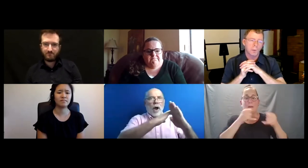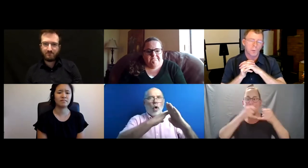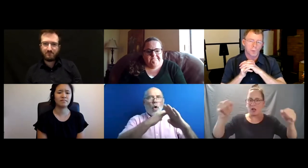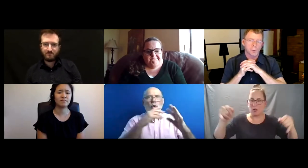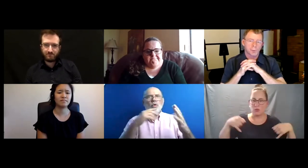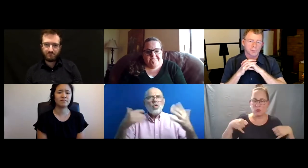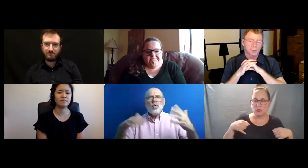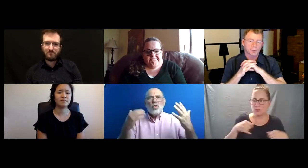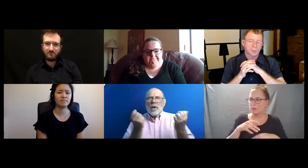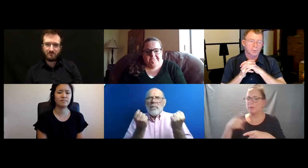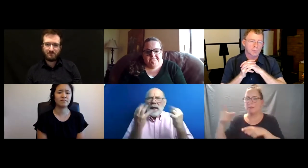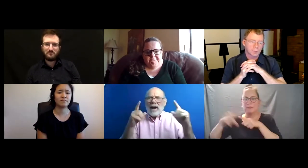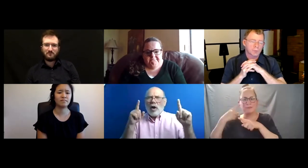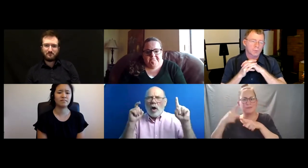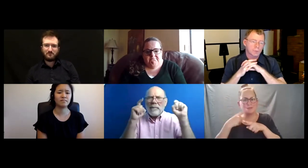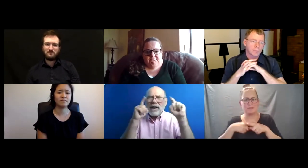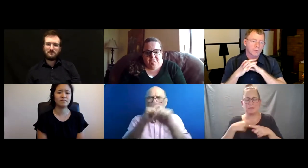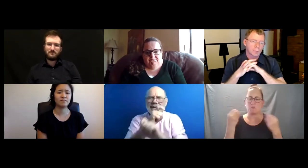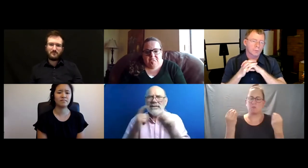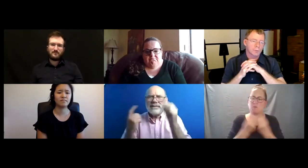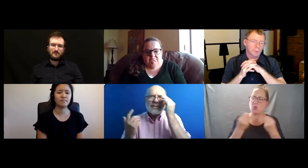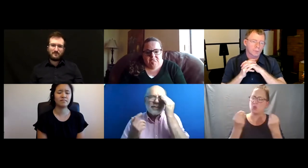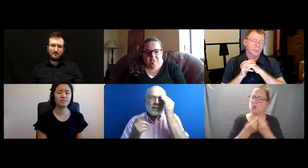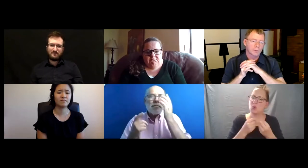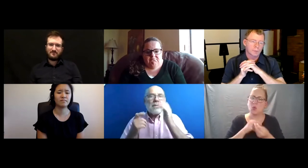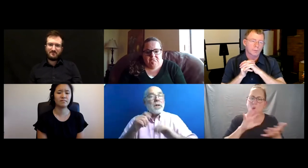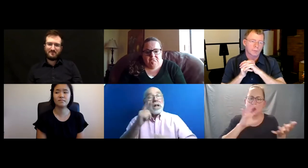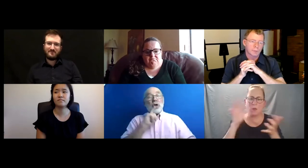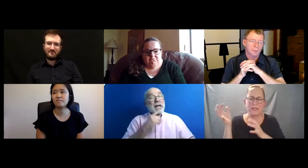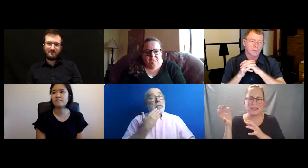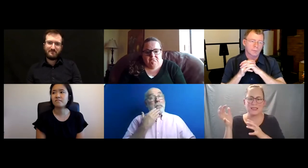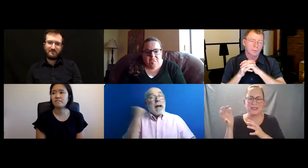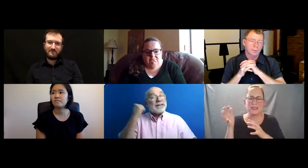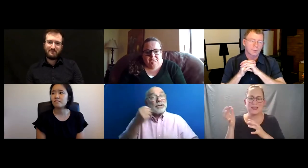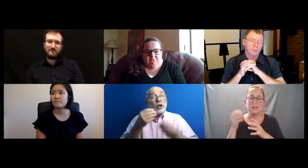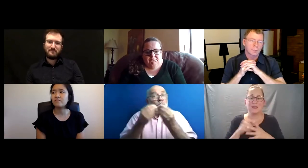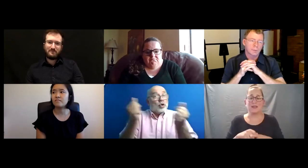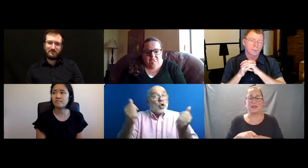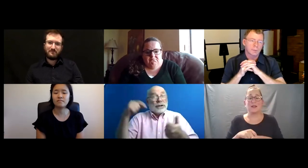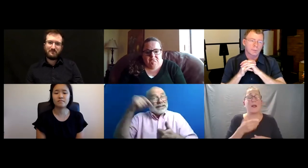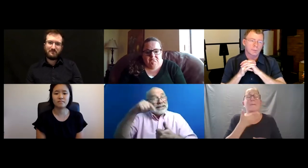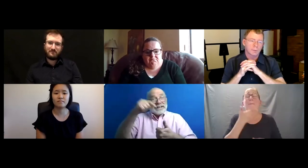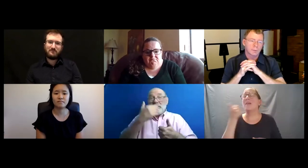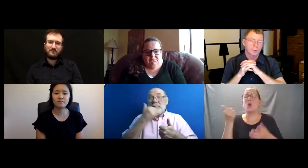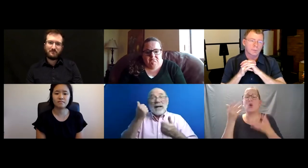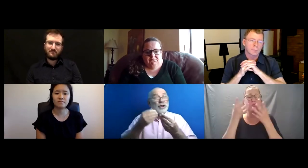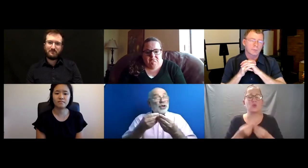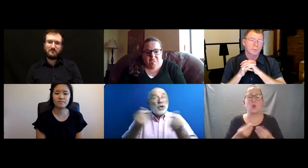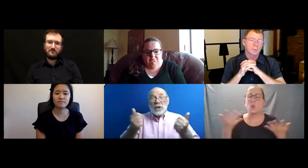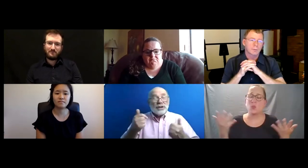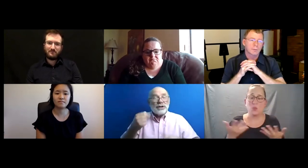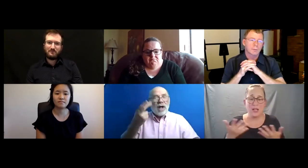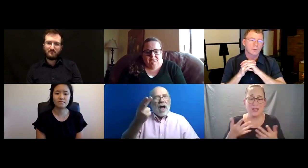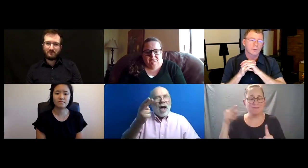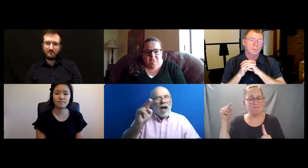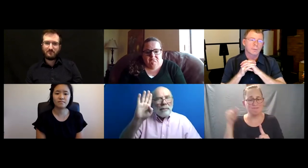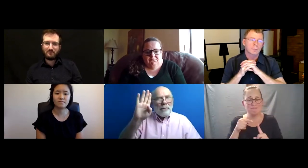stick within Peel region. And these geographic barriers can then create even further complexities.